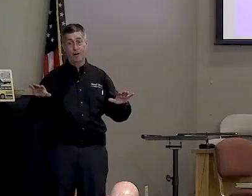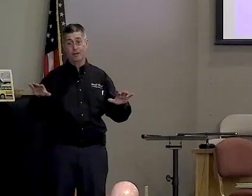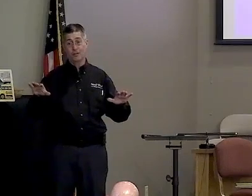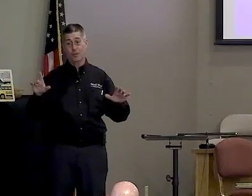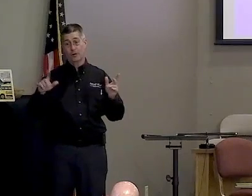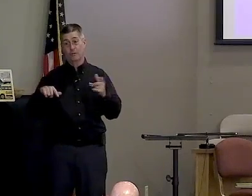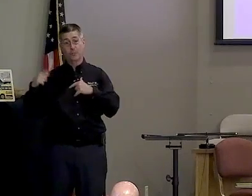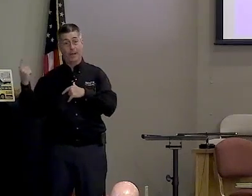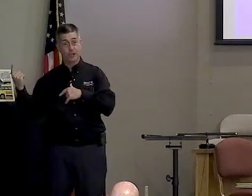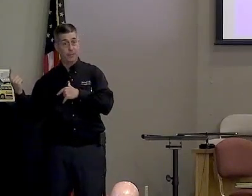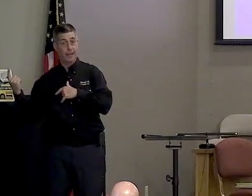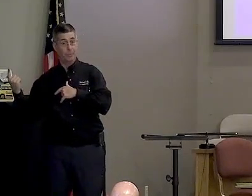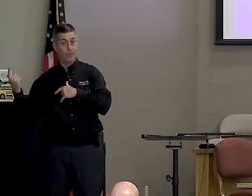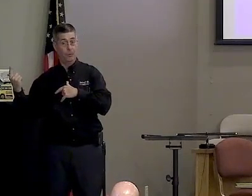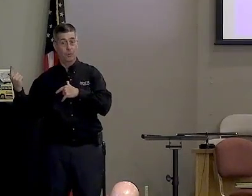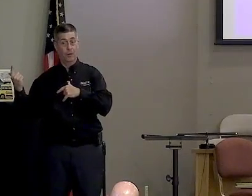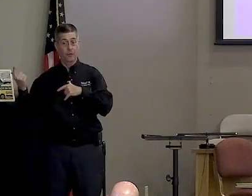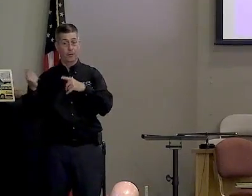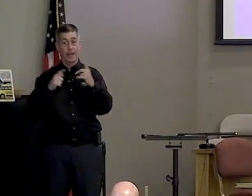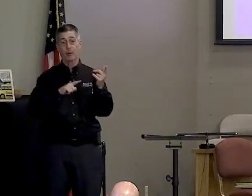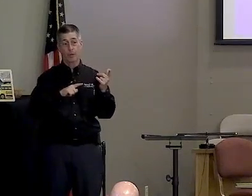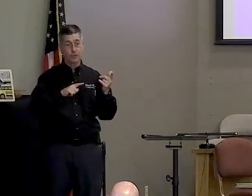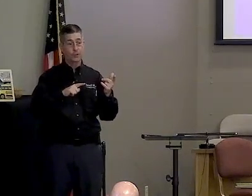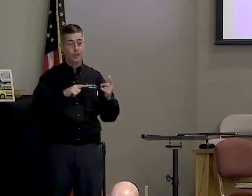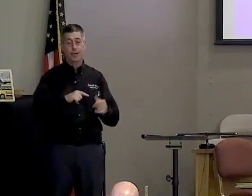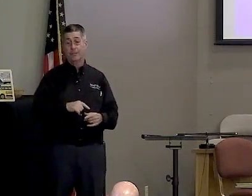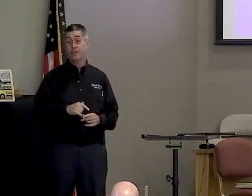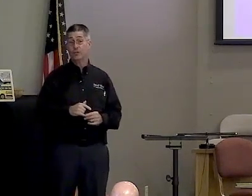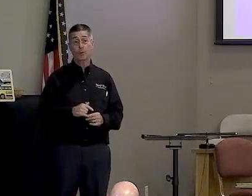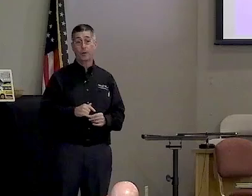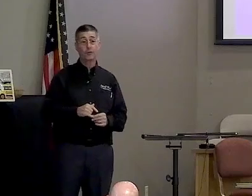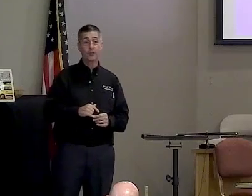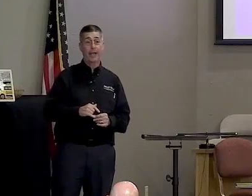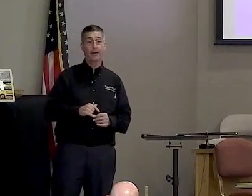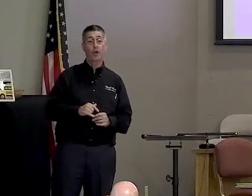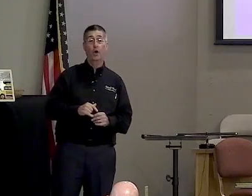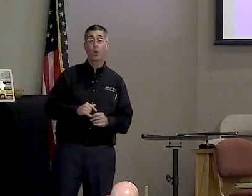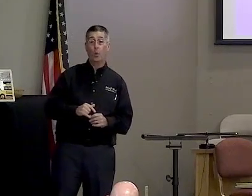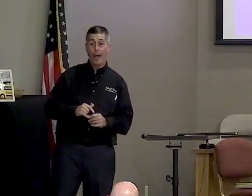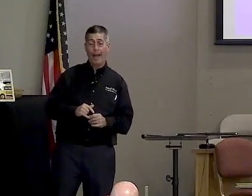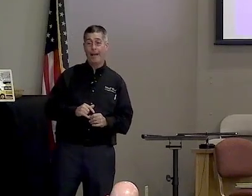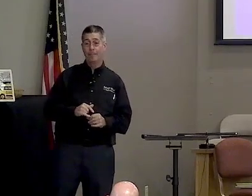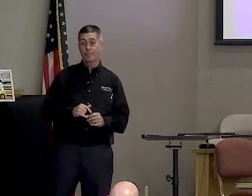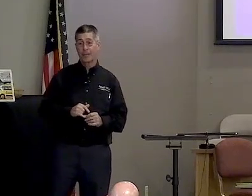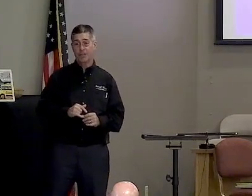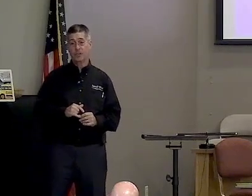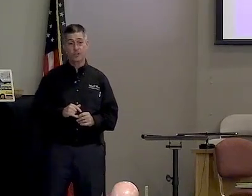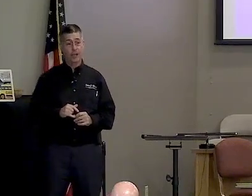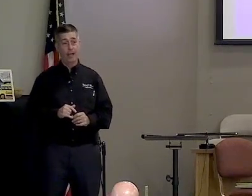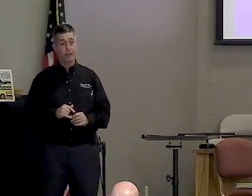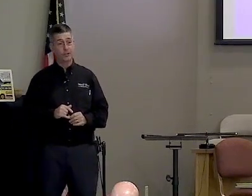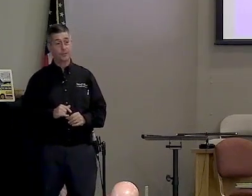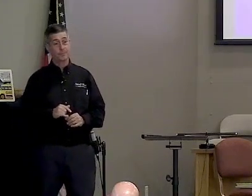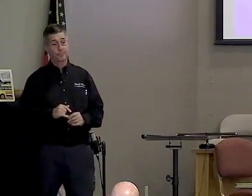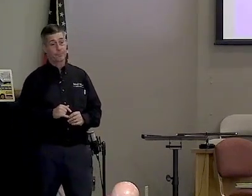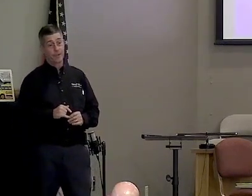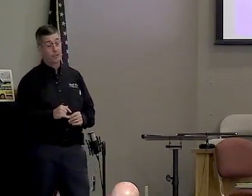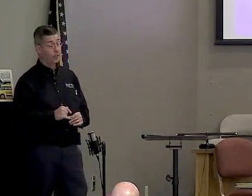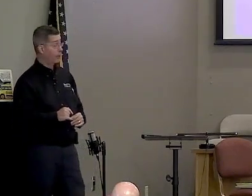an interpreter for Spanish speaking people or other language. They just don't understand why that's such a challenge. They just don't get